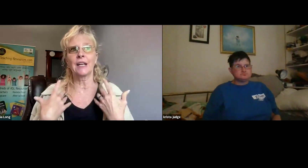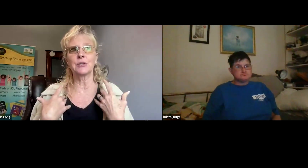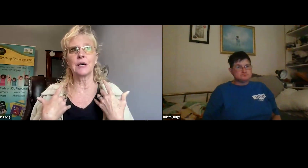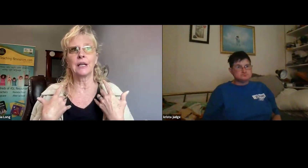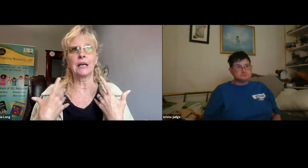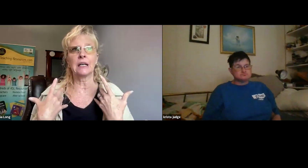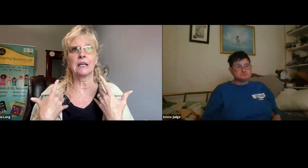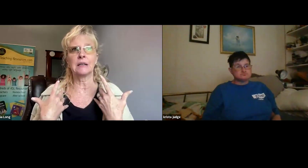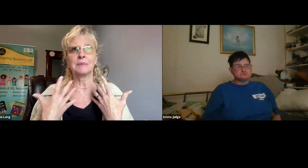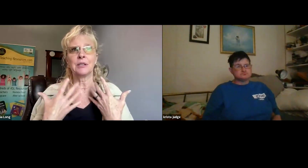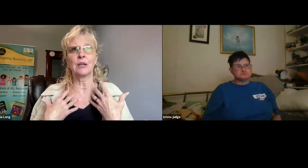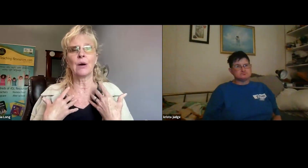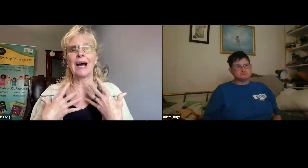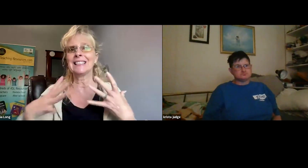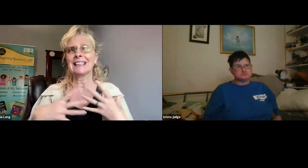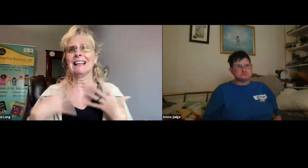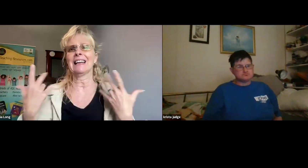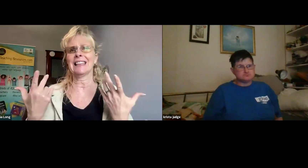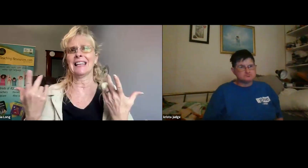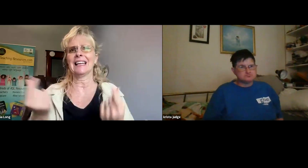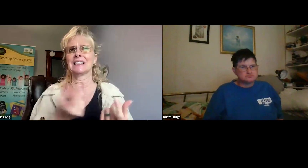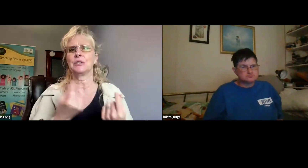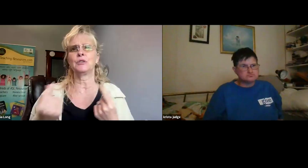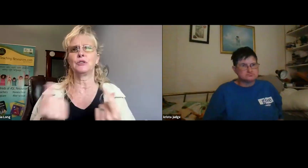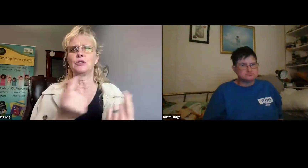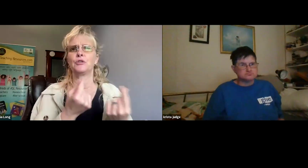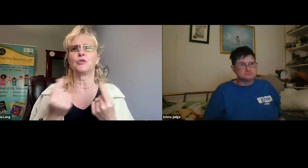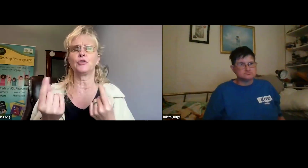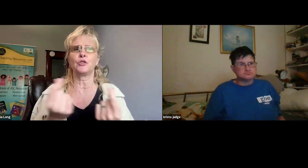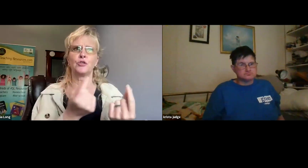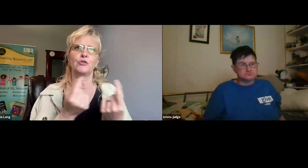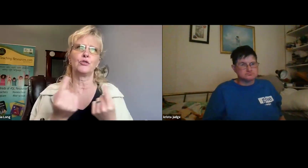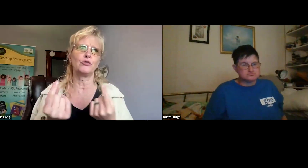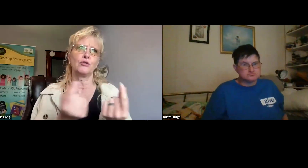was kind of answering, I did a lot of things.